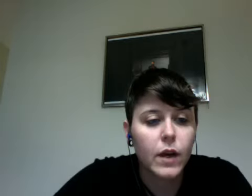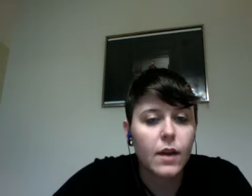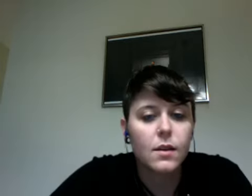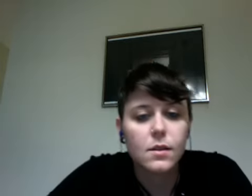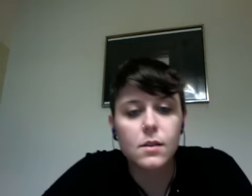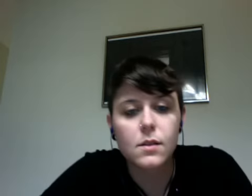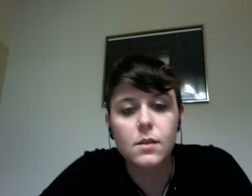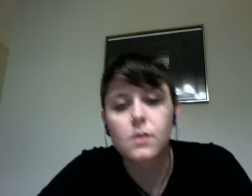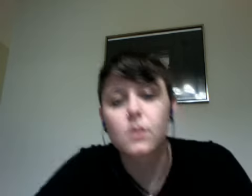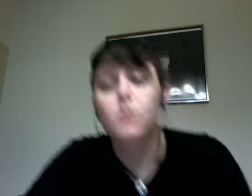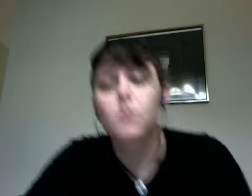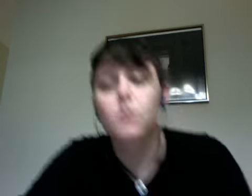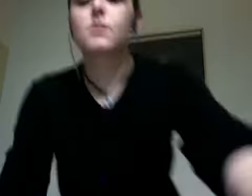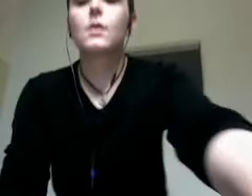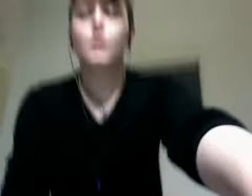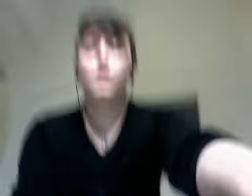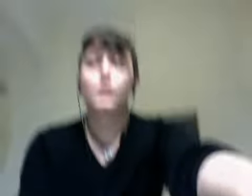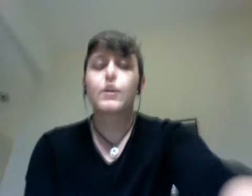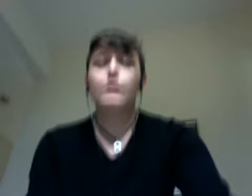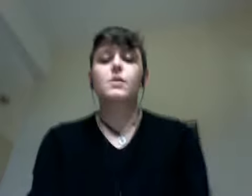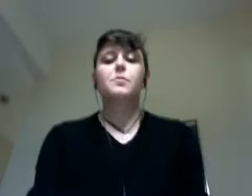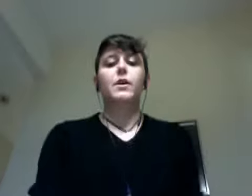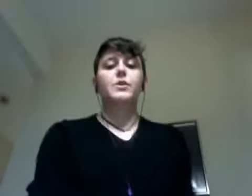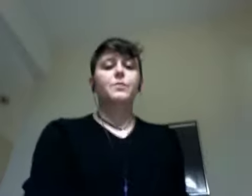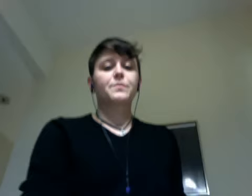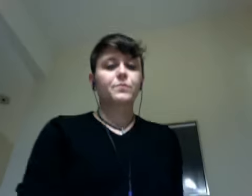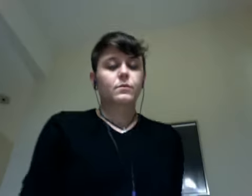Okay, this is Discourse Analysis Part 2.